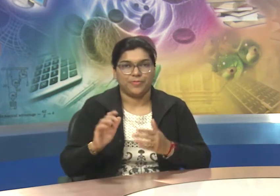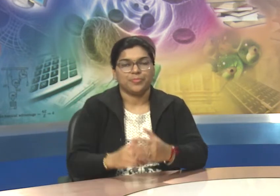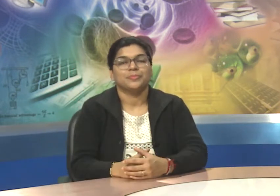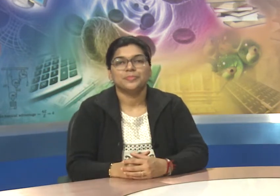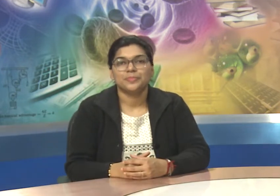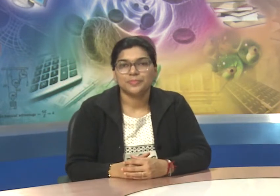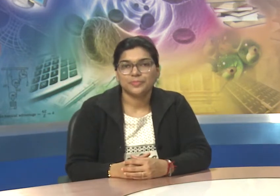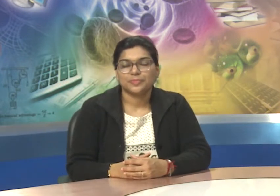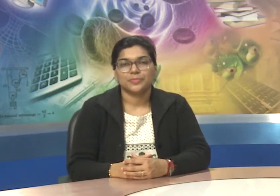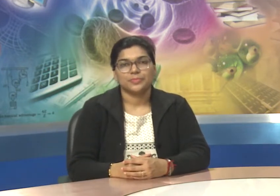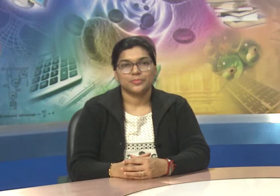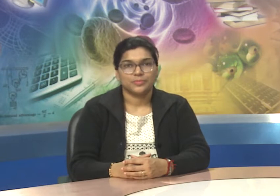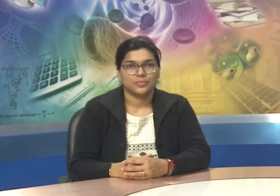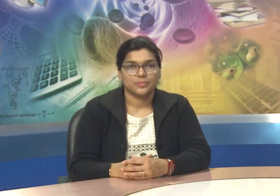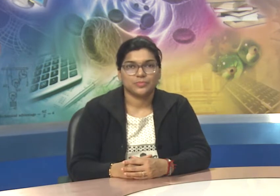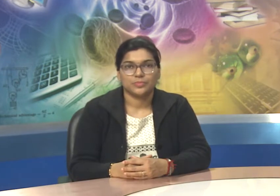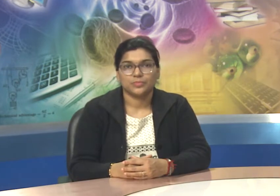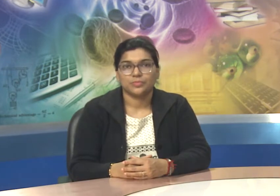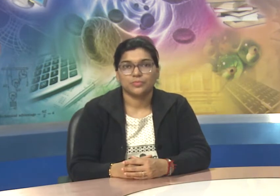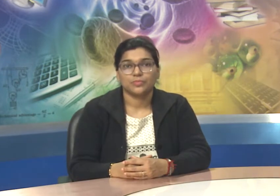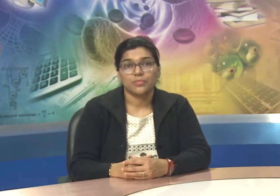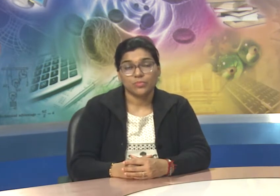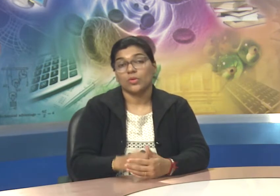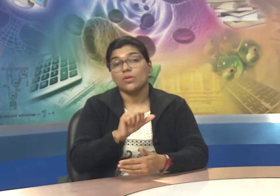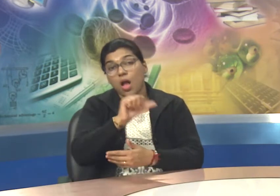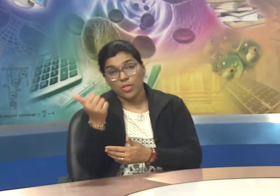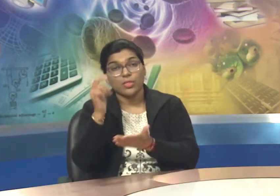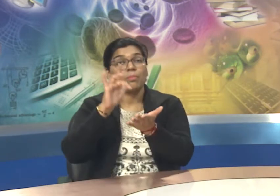of which covers 416 meter.